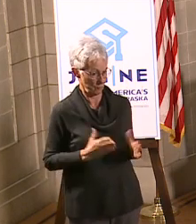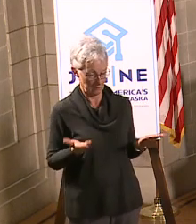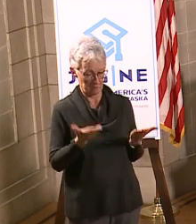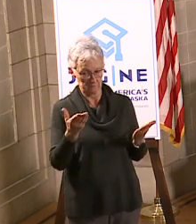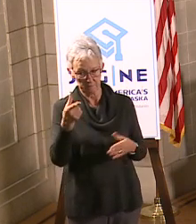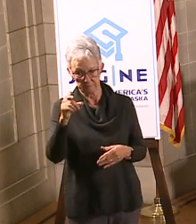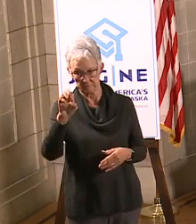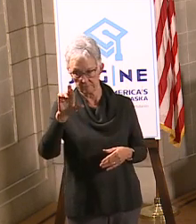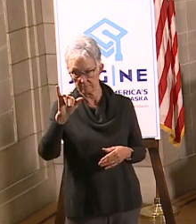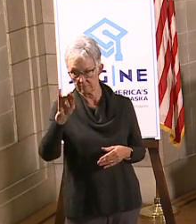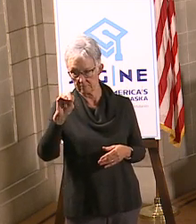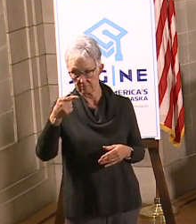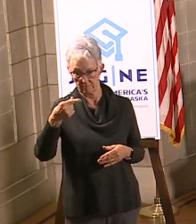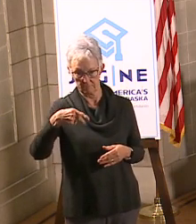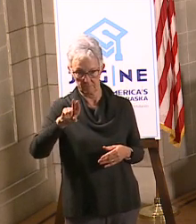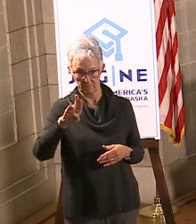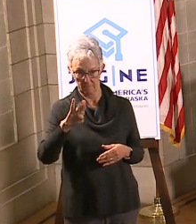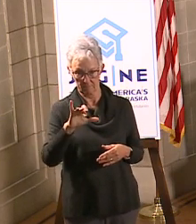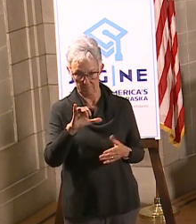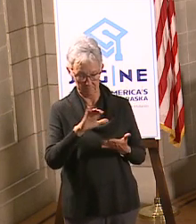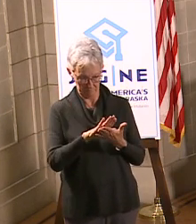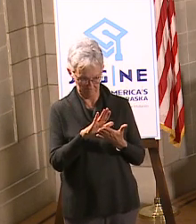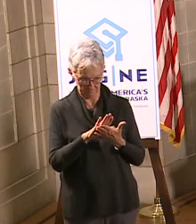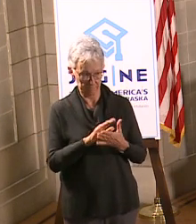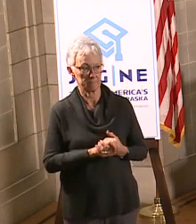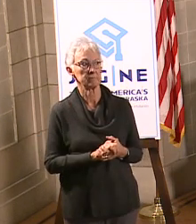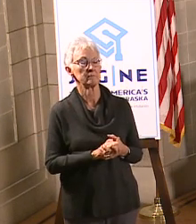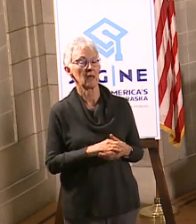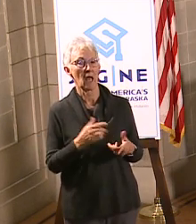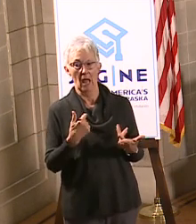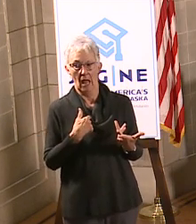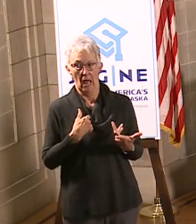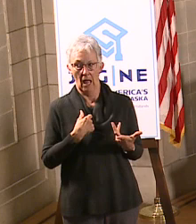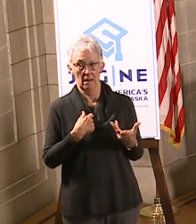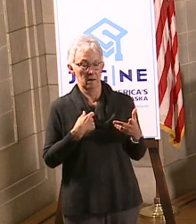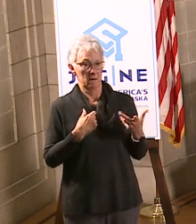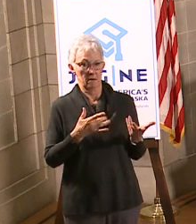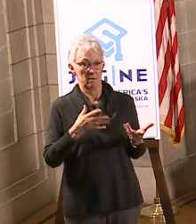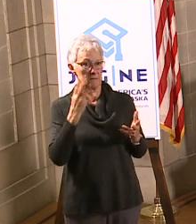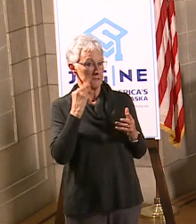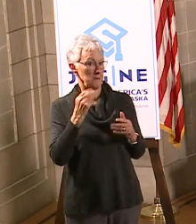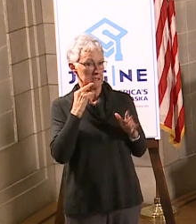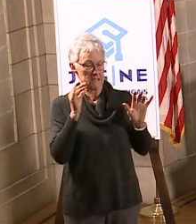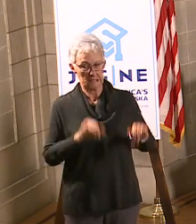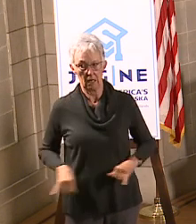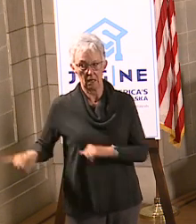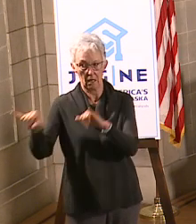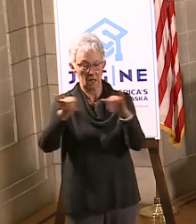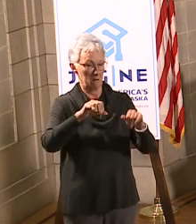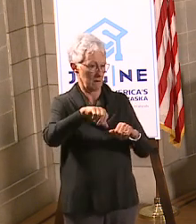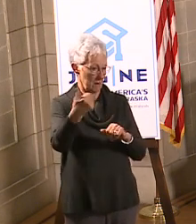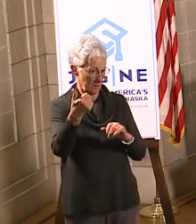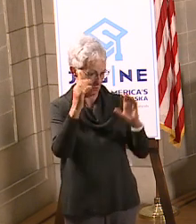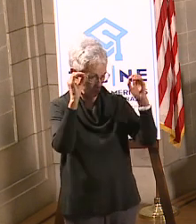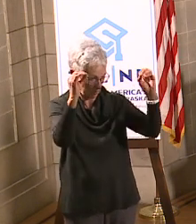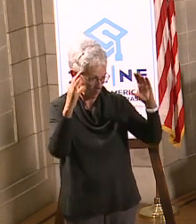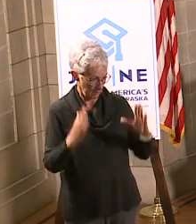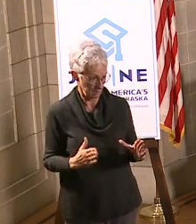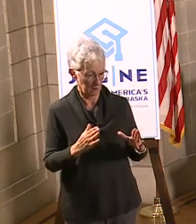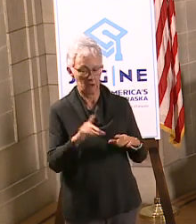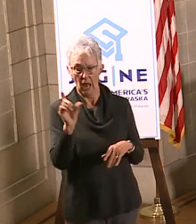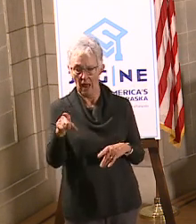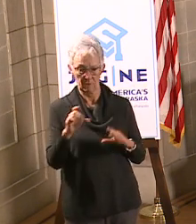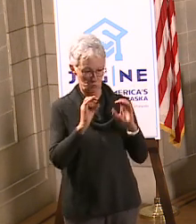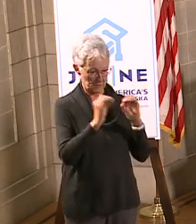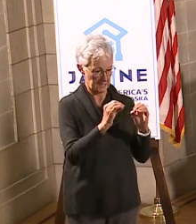I'm navigating, like teachers all across the state and the country, this new reality of teaching in person